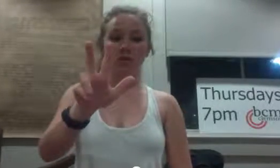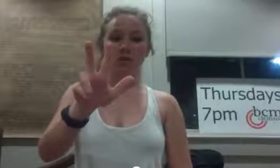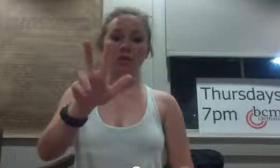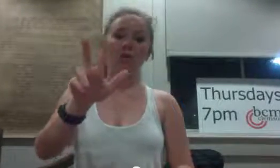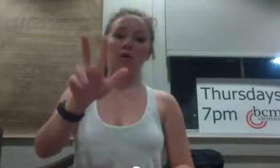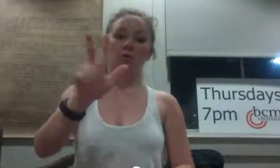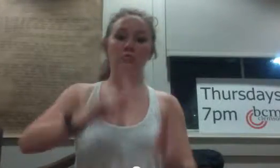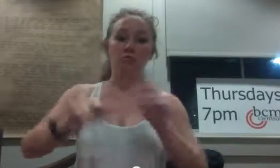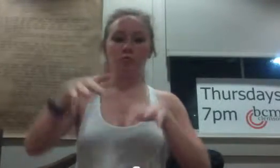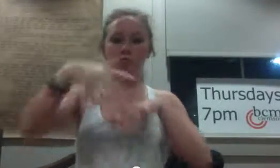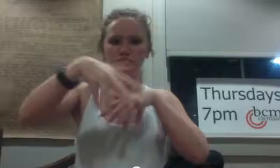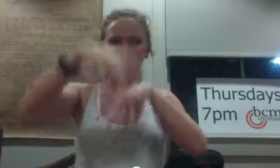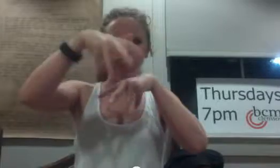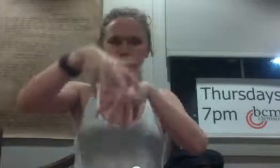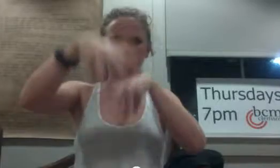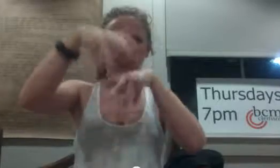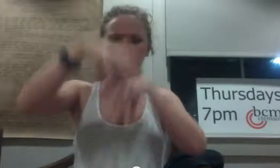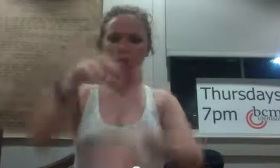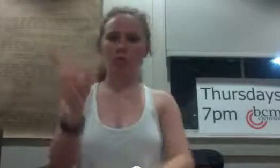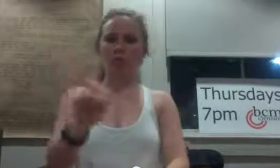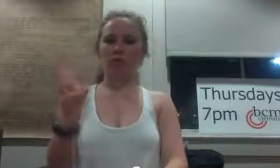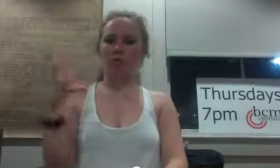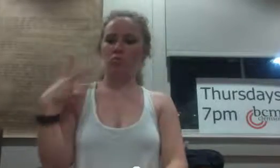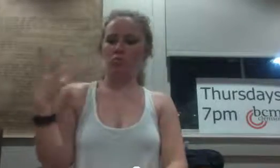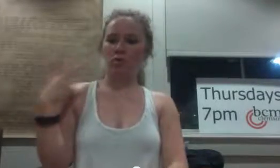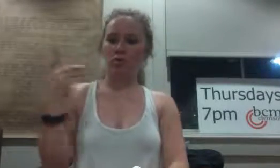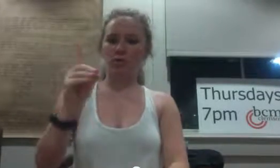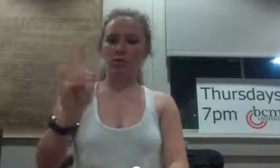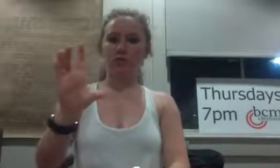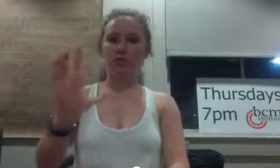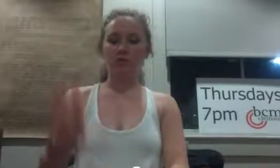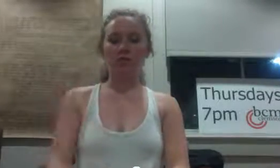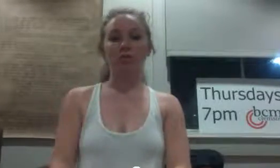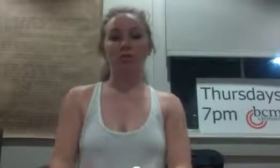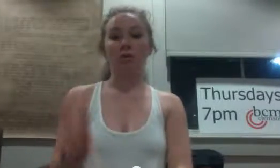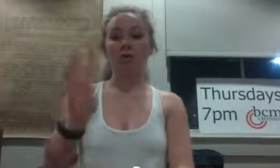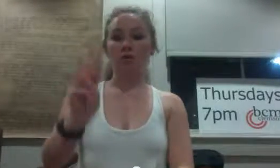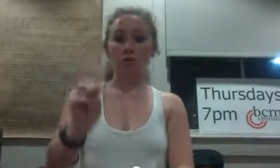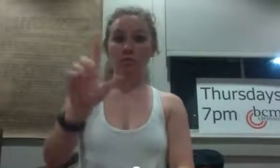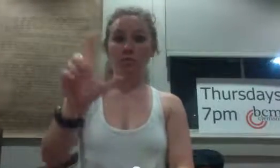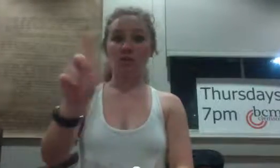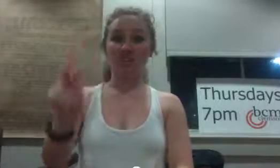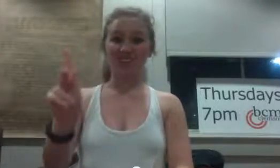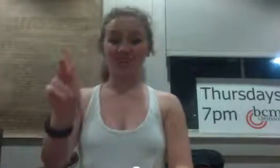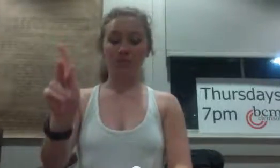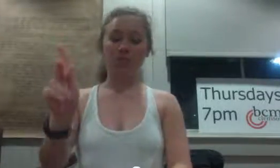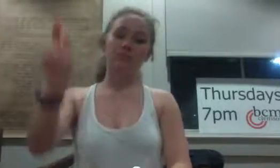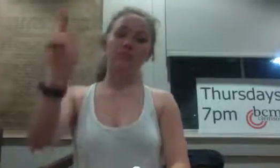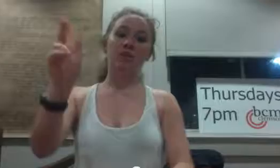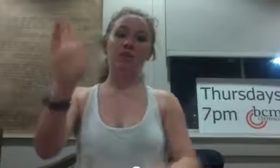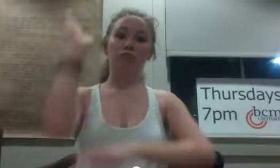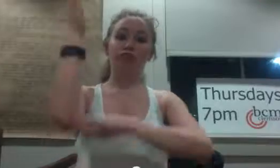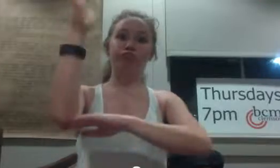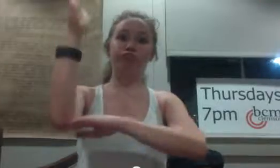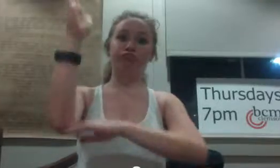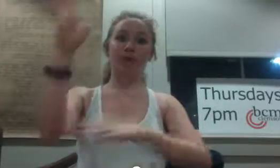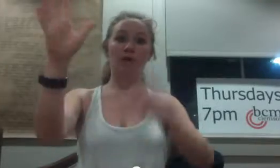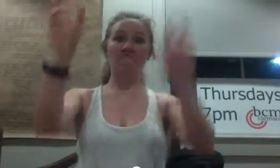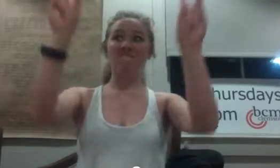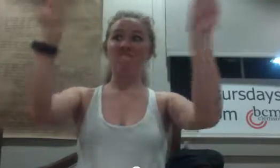In 1963, there was a big parade in Washington, D.C., with MLK